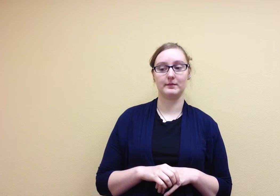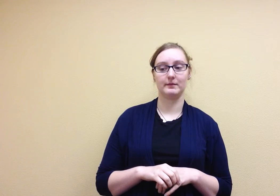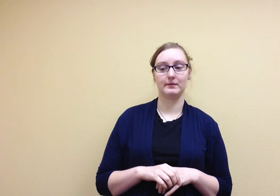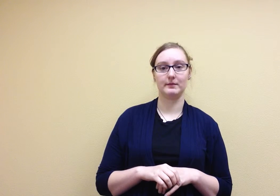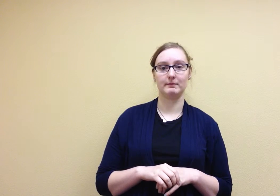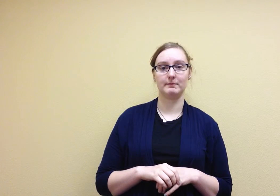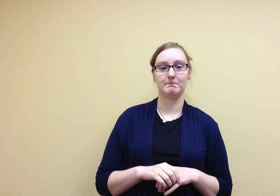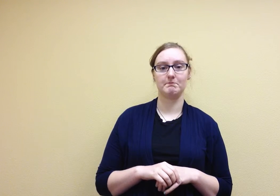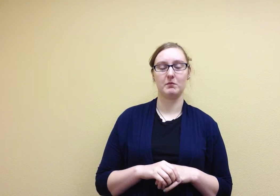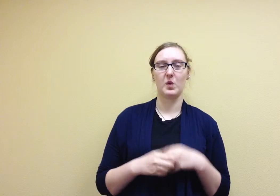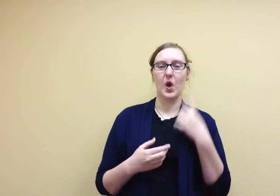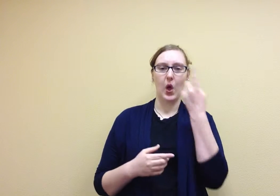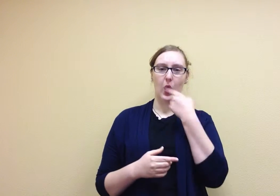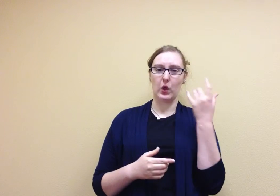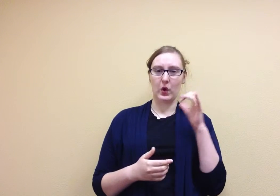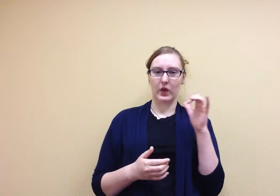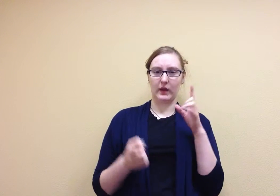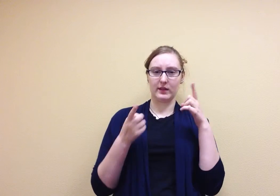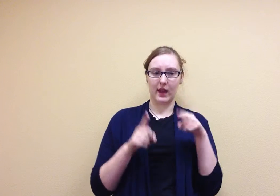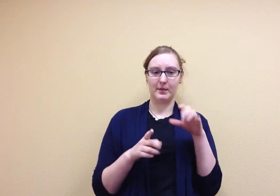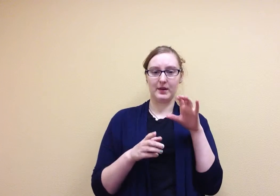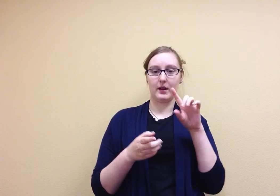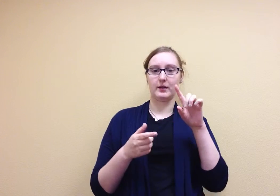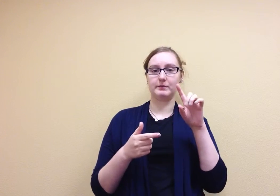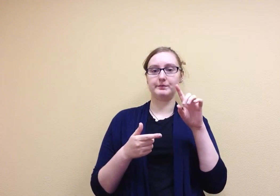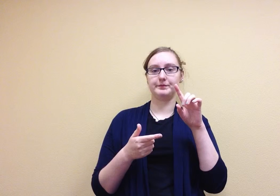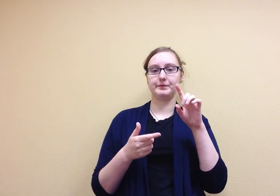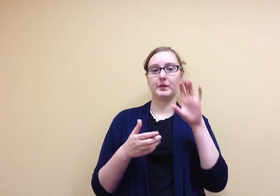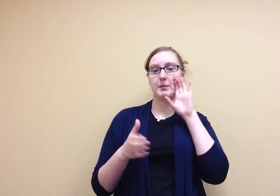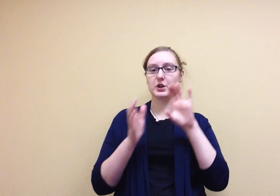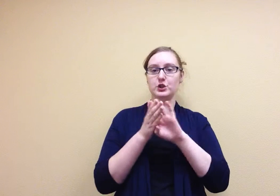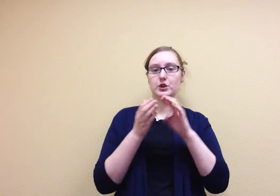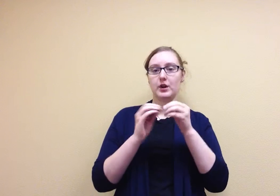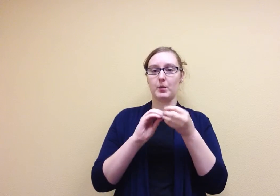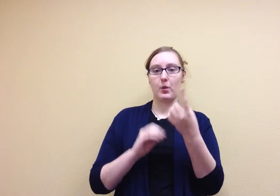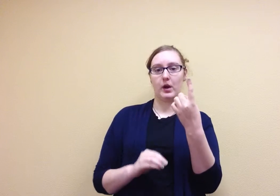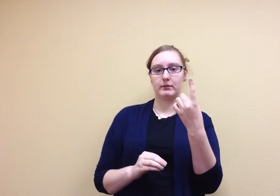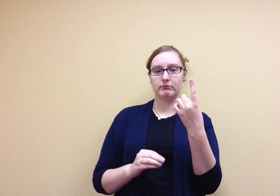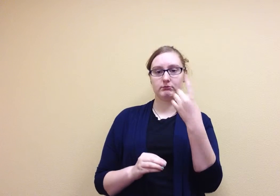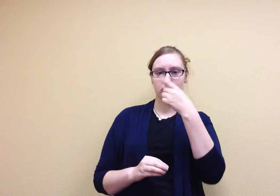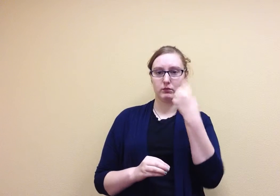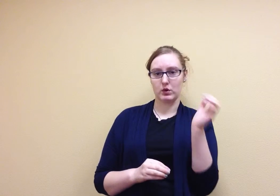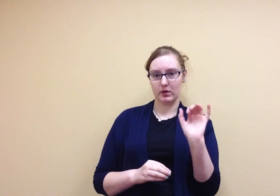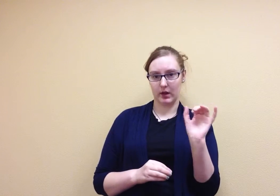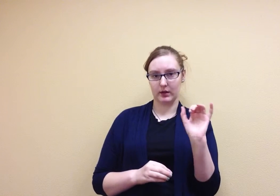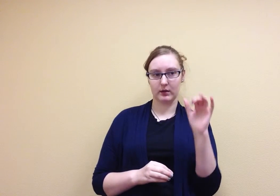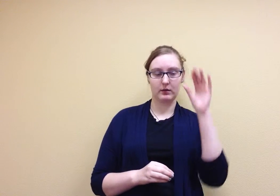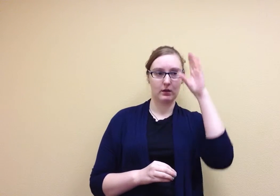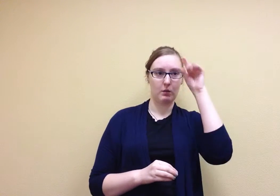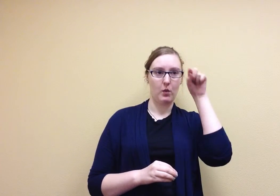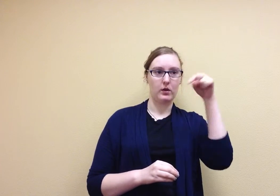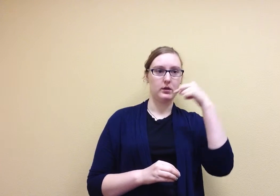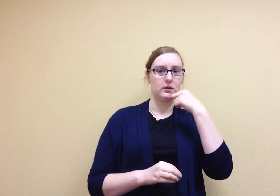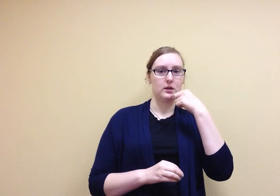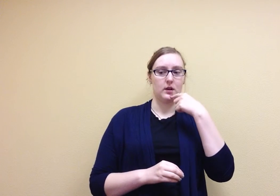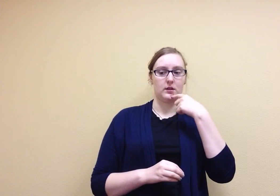What does it look like is happening in that first picture? Todd, what does it look like? The two poles on the